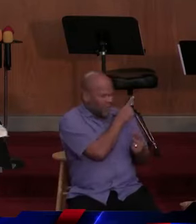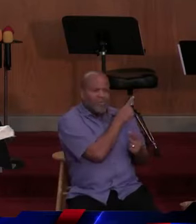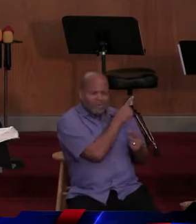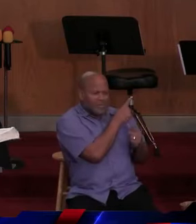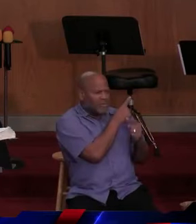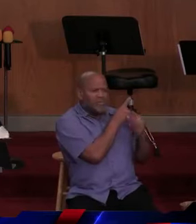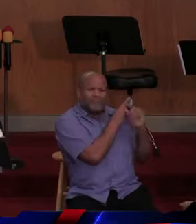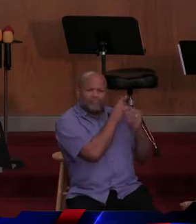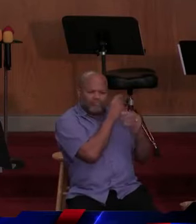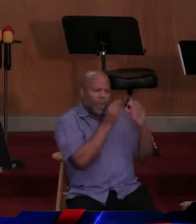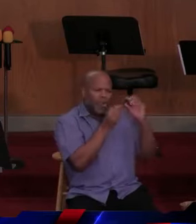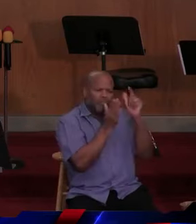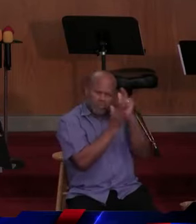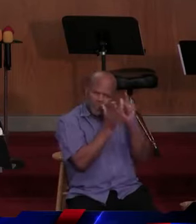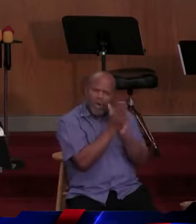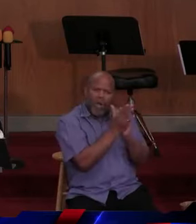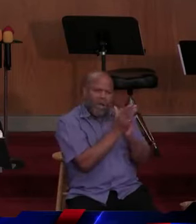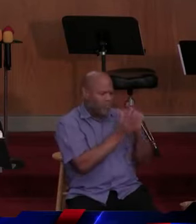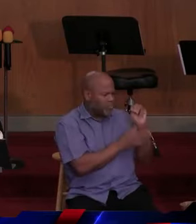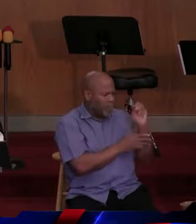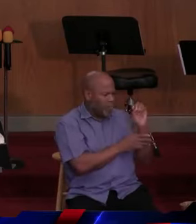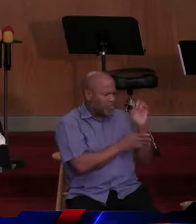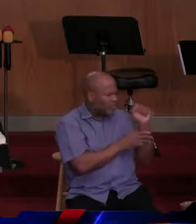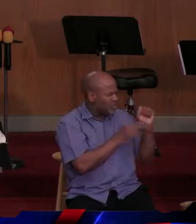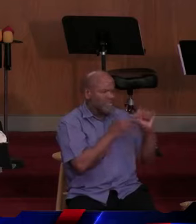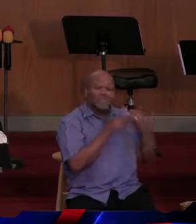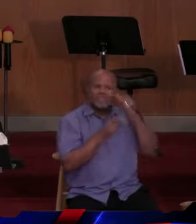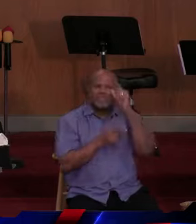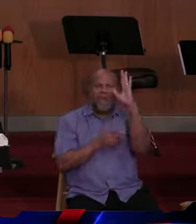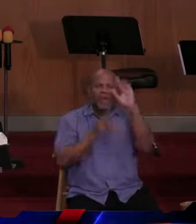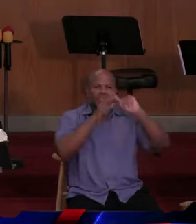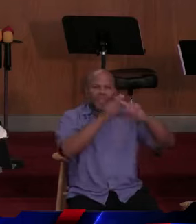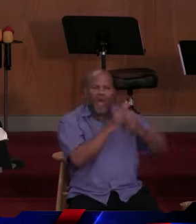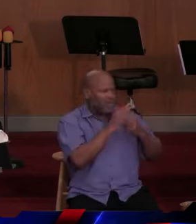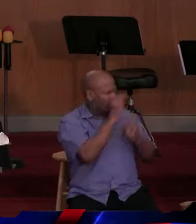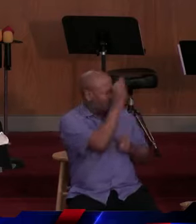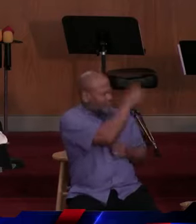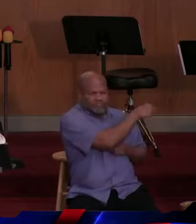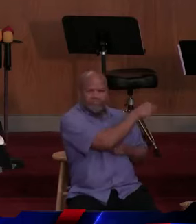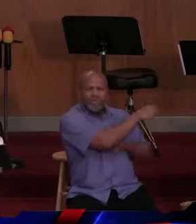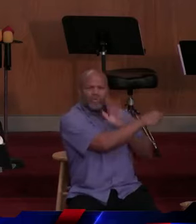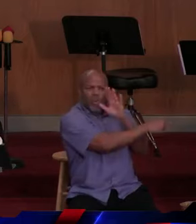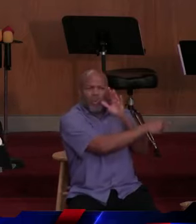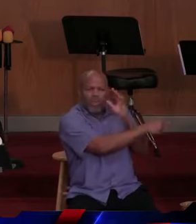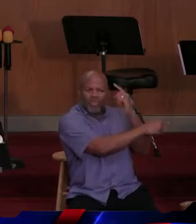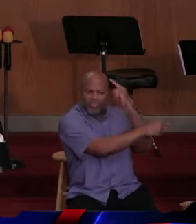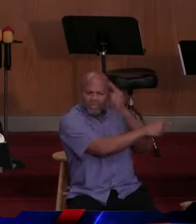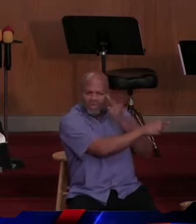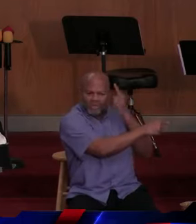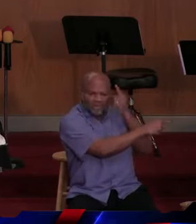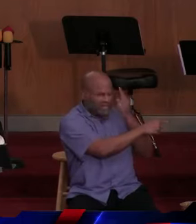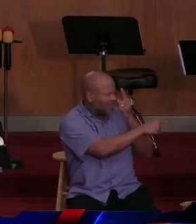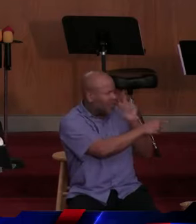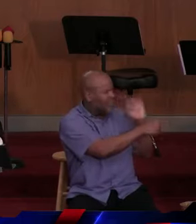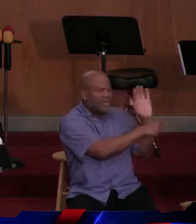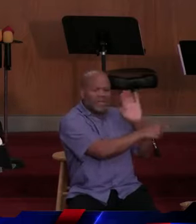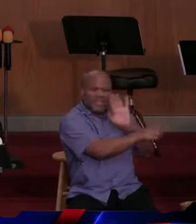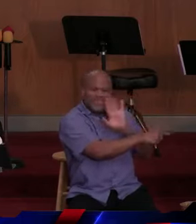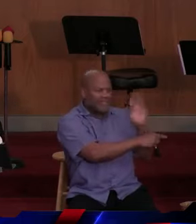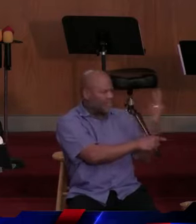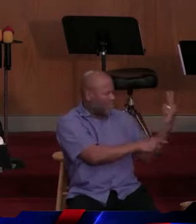the law of Moses. Come on, talk to me. God starts where you are and opens their